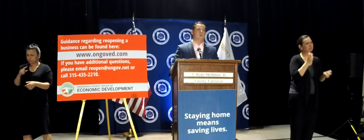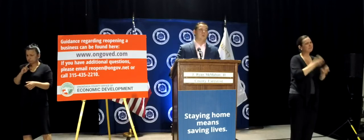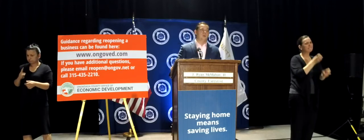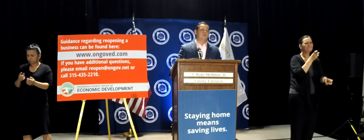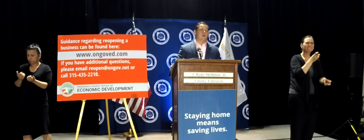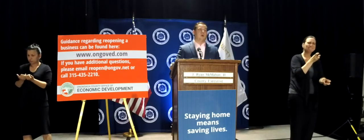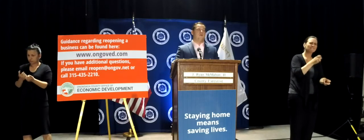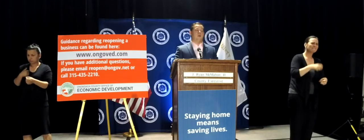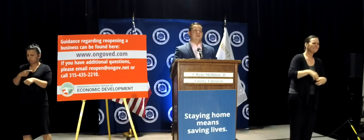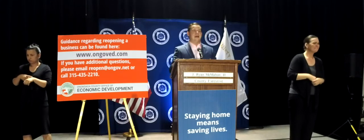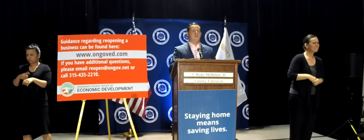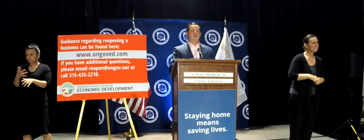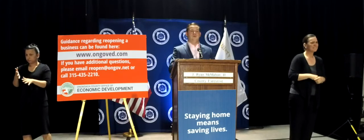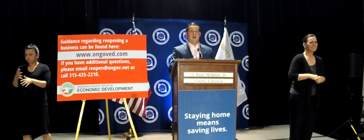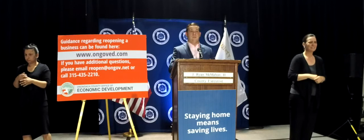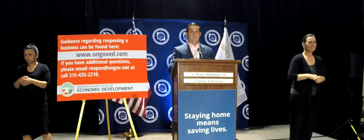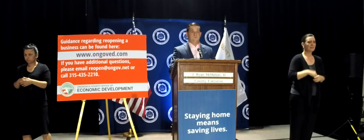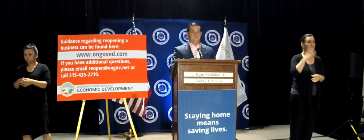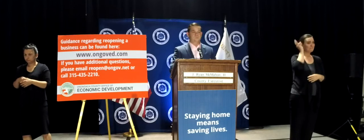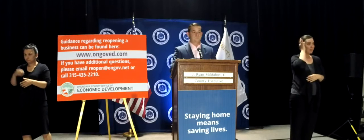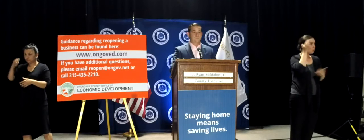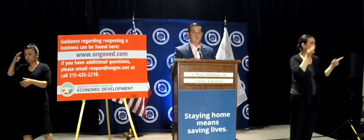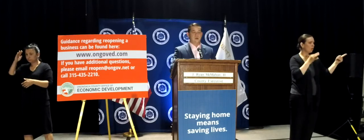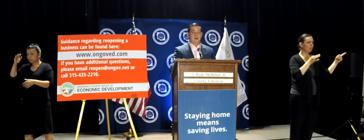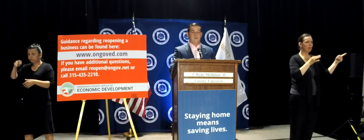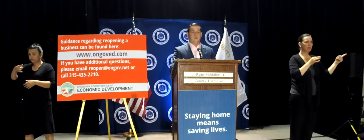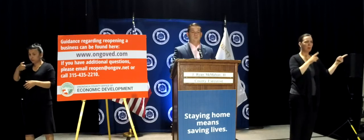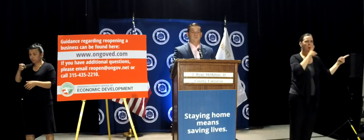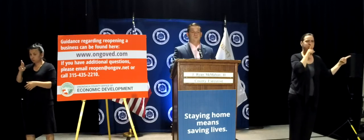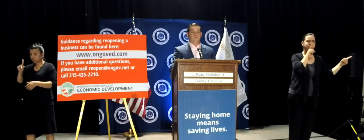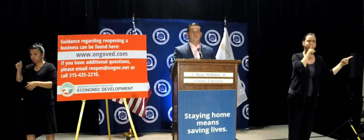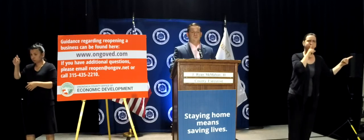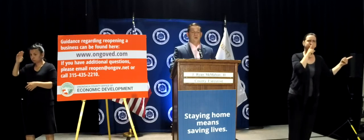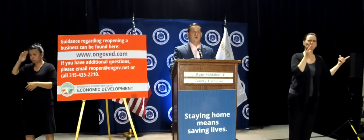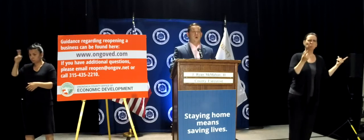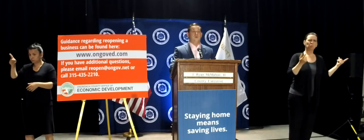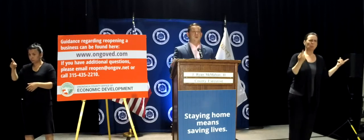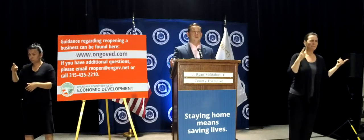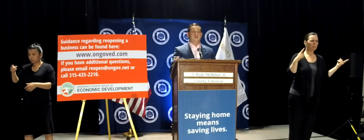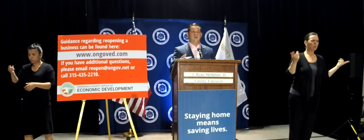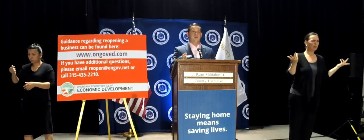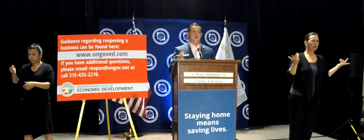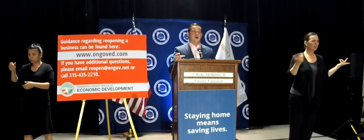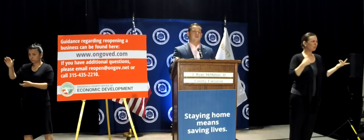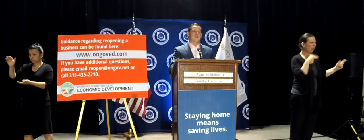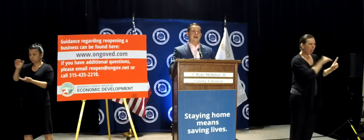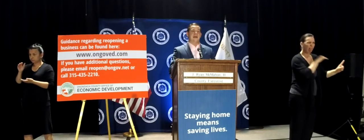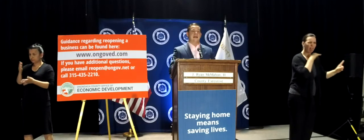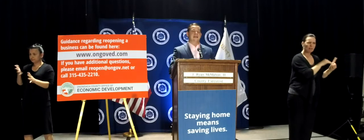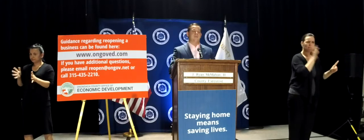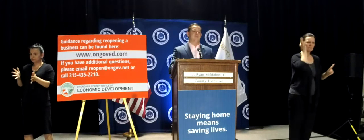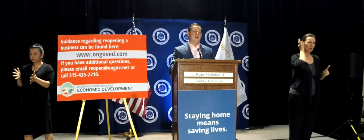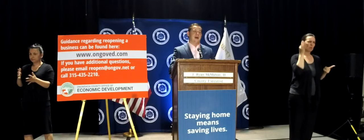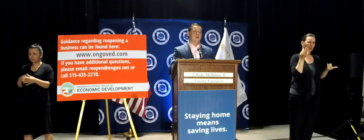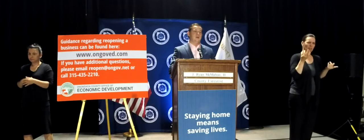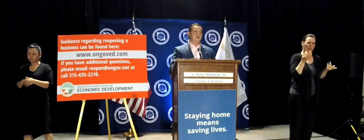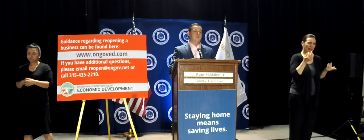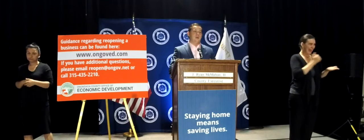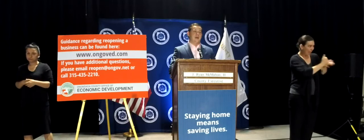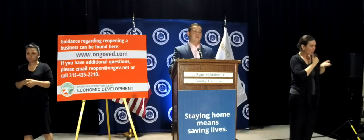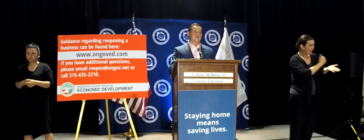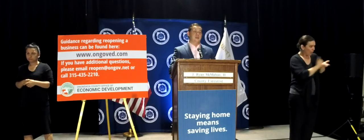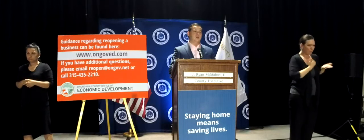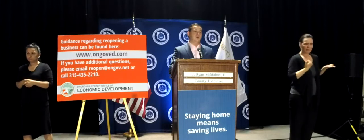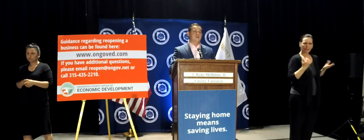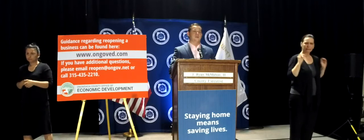point where the federal government is not moved yet on a bill. We don't know if what they do will be enough. And then on top of that,